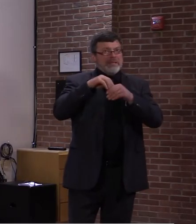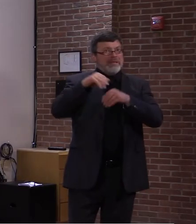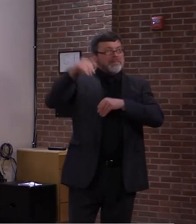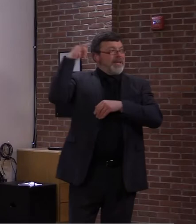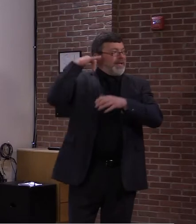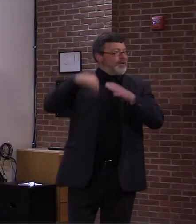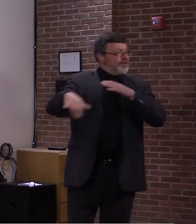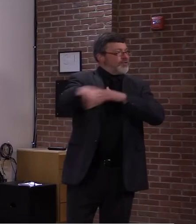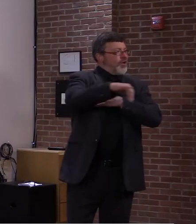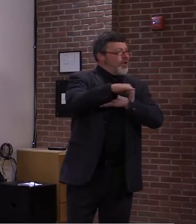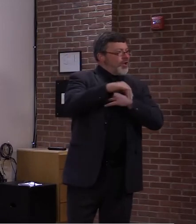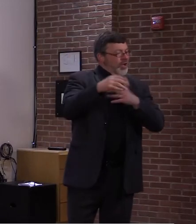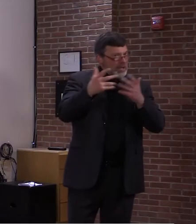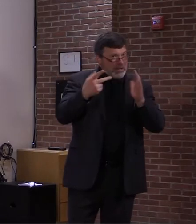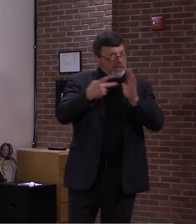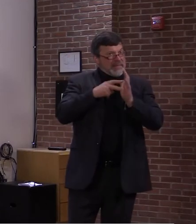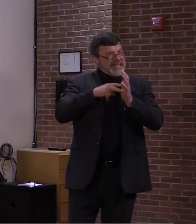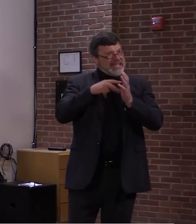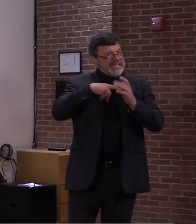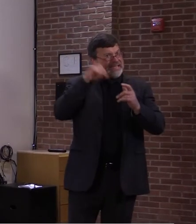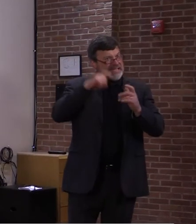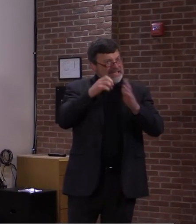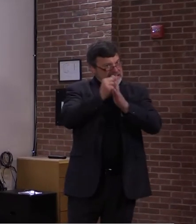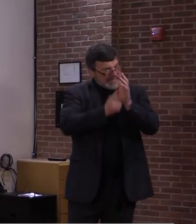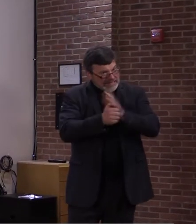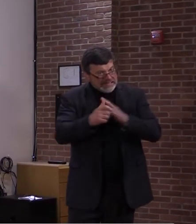this time, just out of